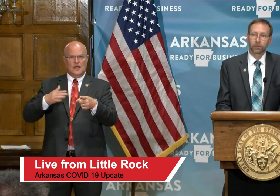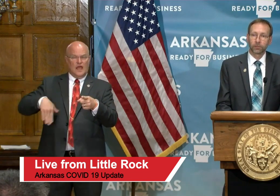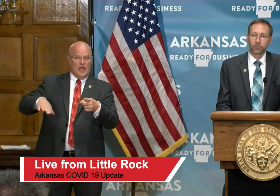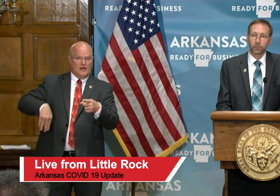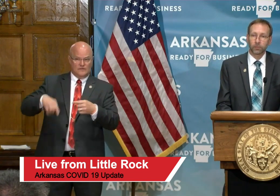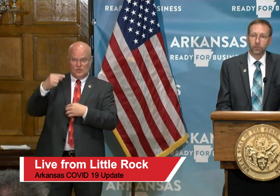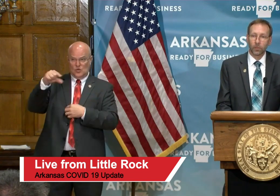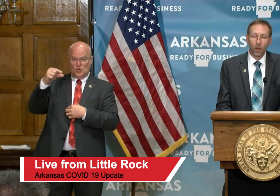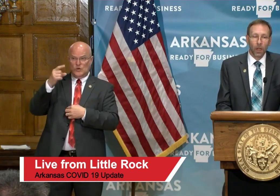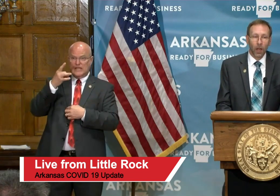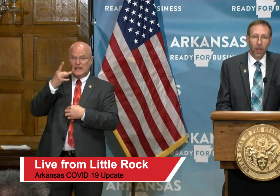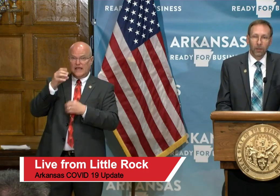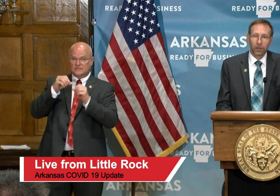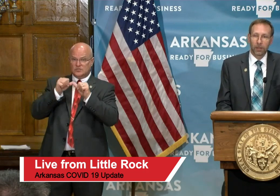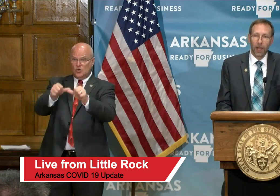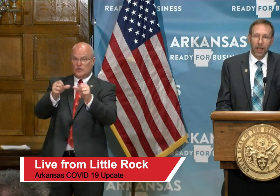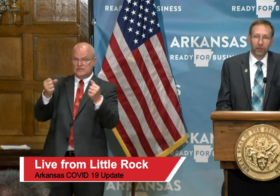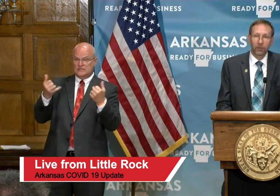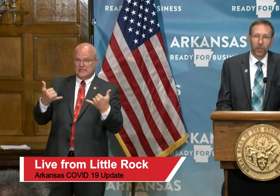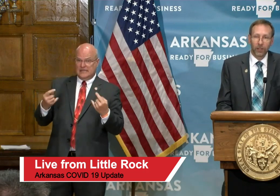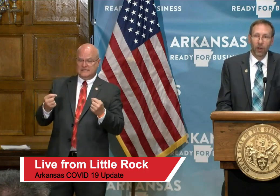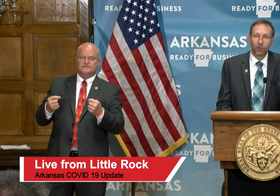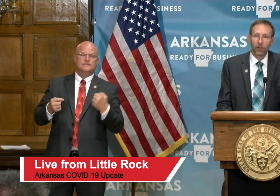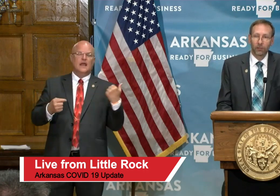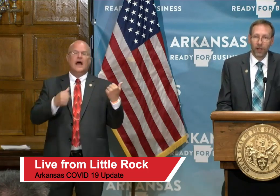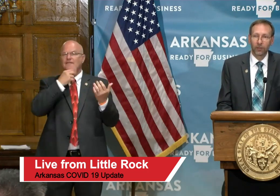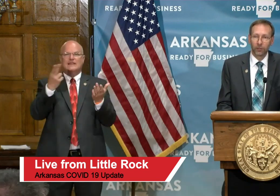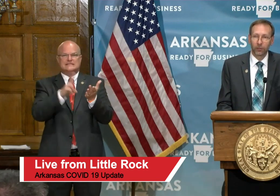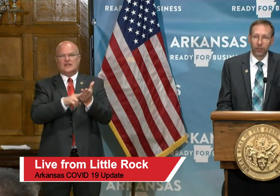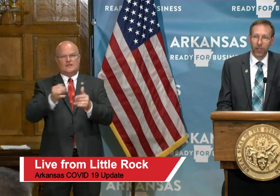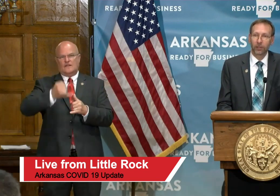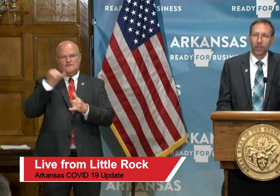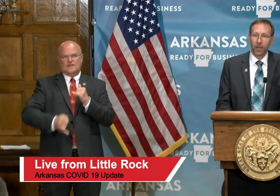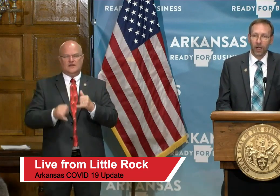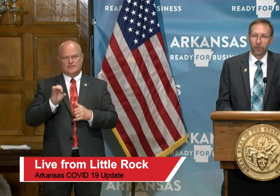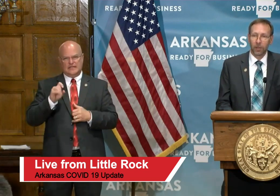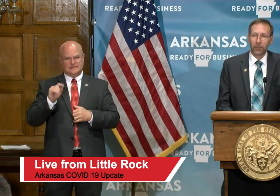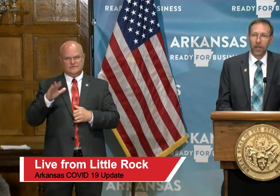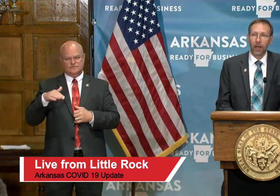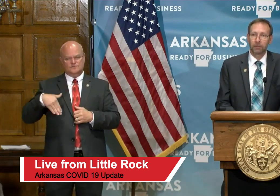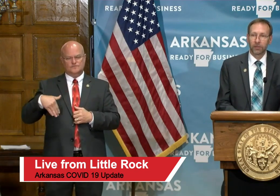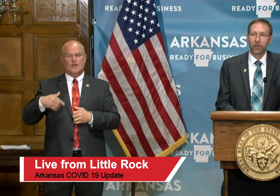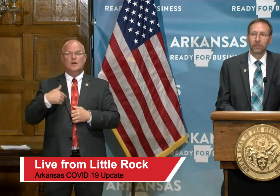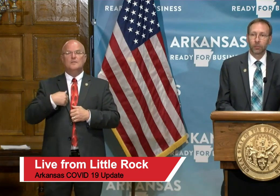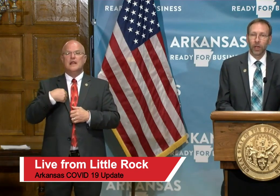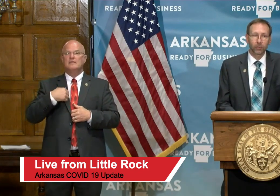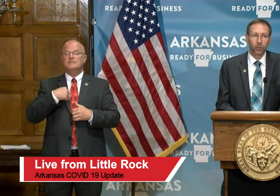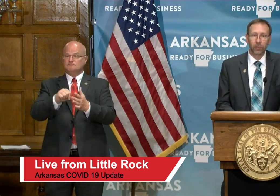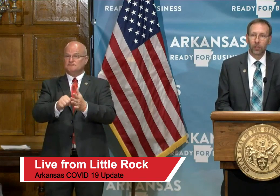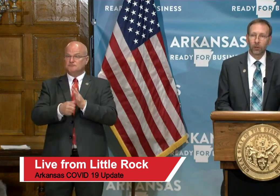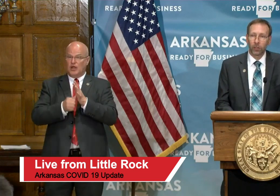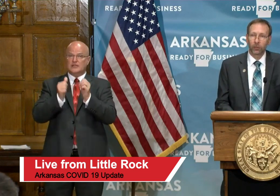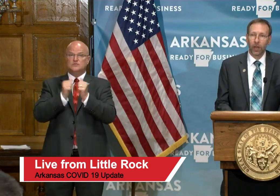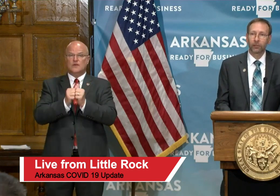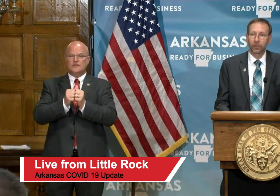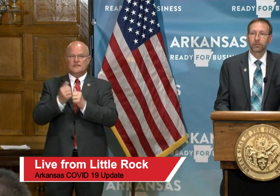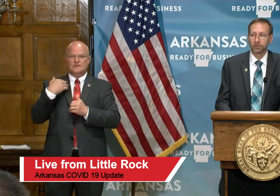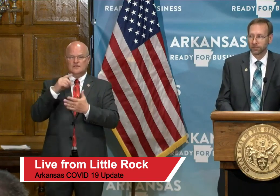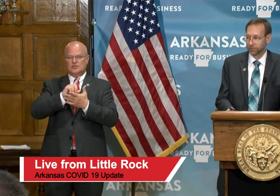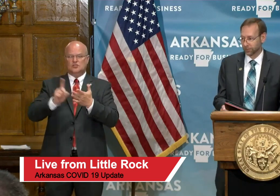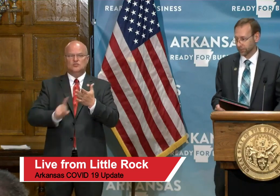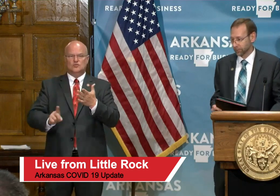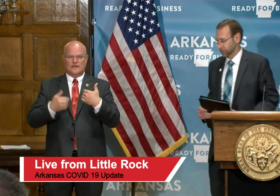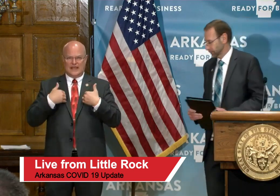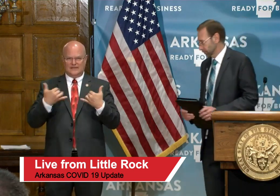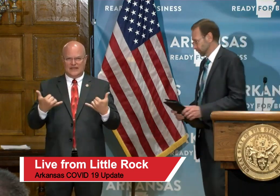green light yet on that? I haven't signed off on the final version yet, but I've been very impressed with the earlier draft.